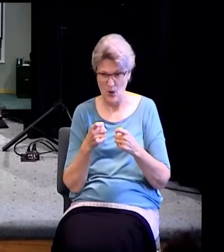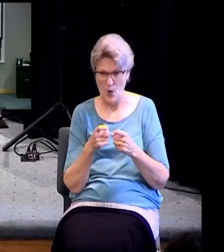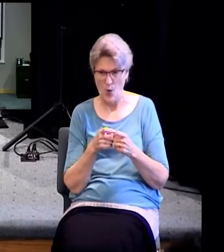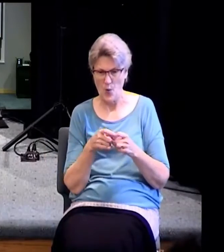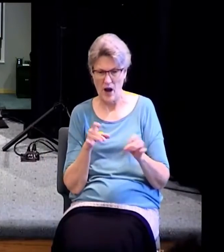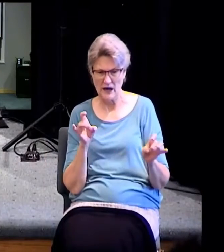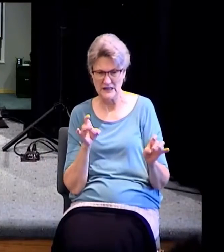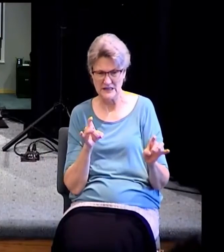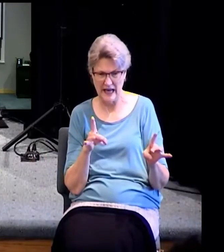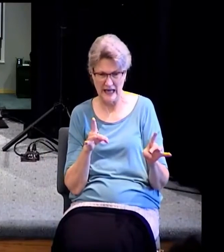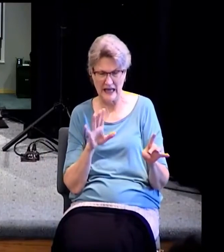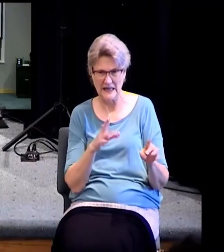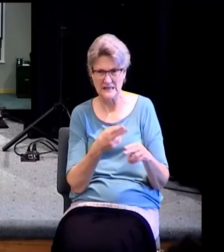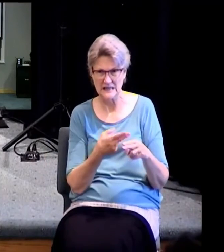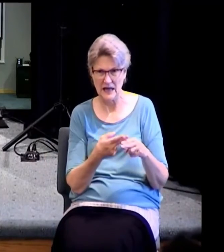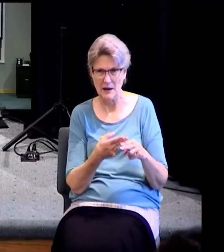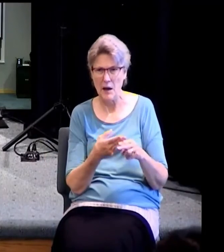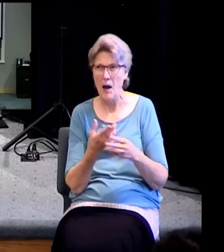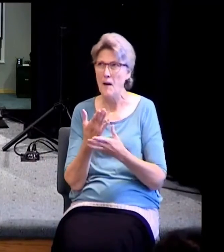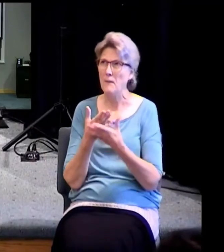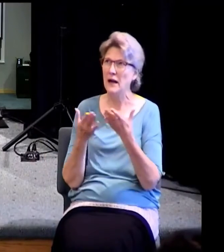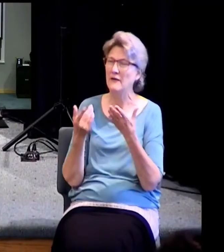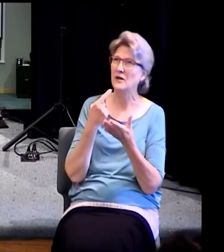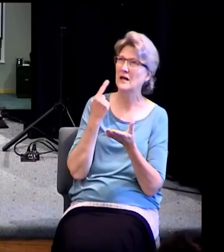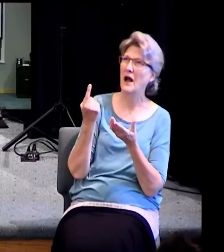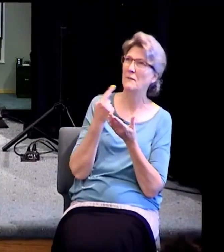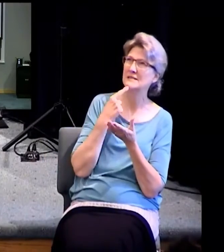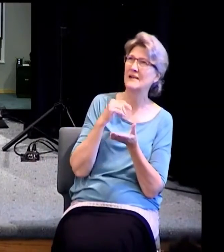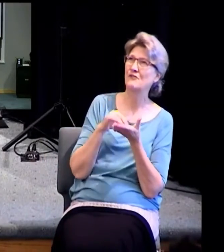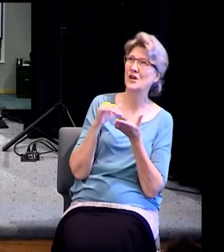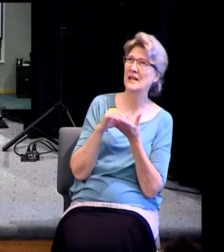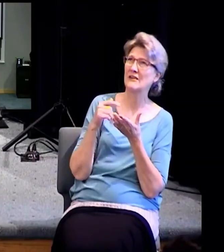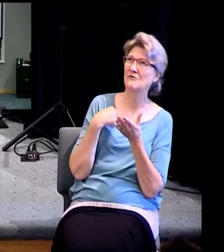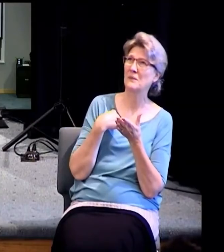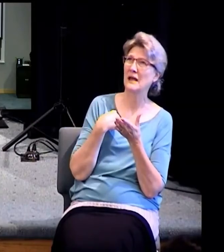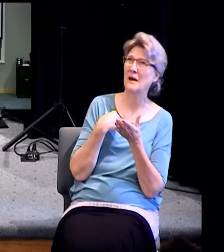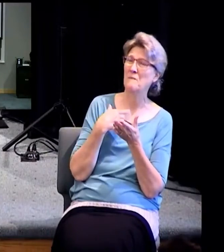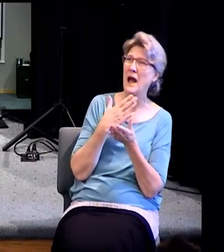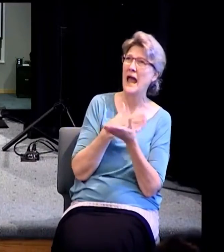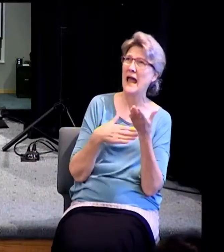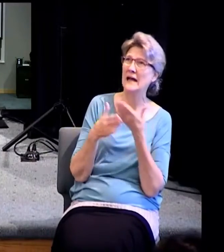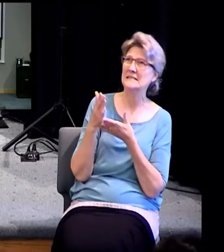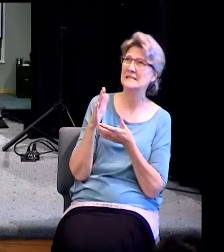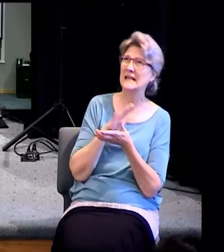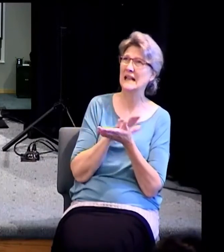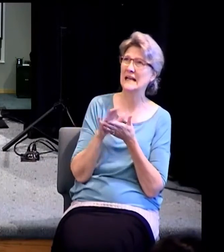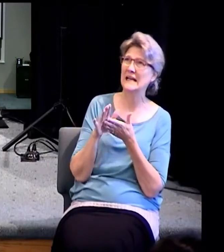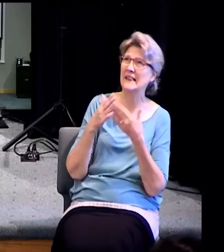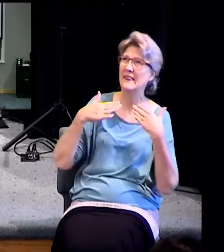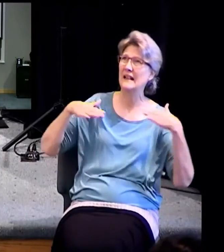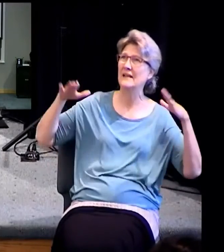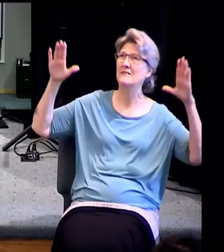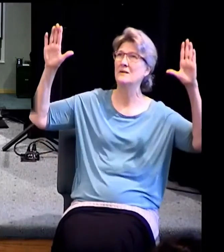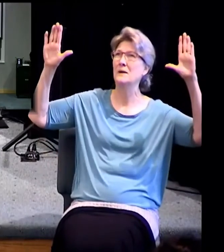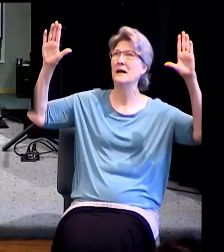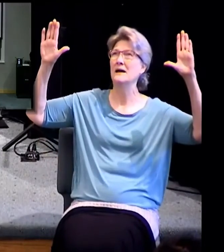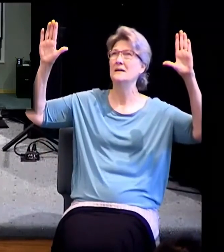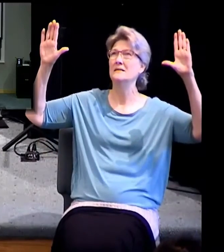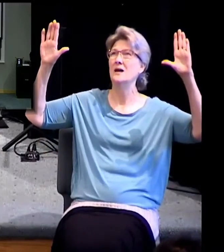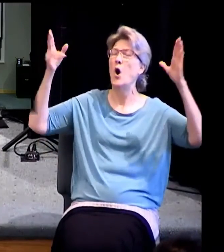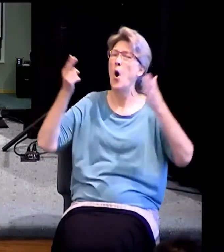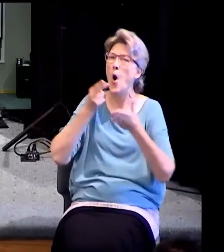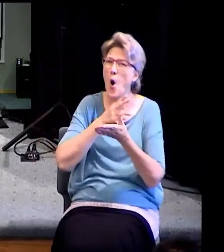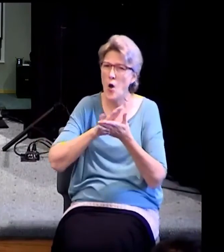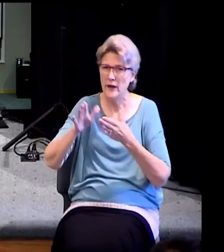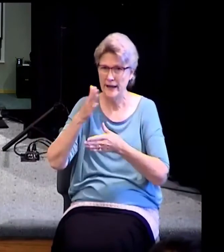we pray and say, Lord, forgive me, I pray that you'd forgive me, then we can lift